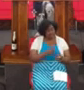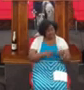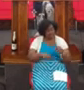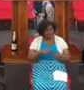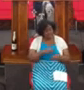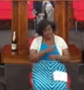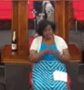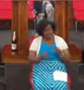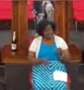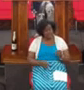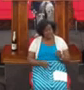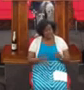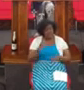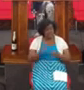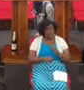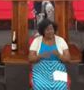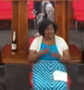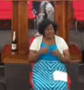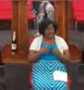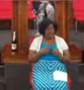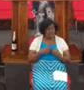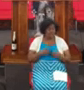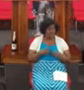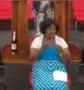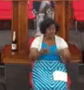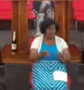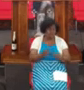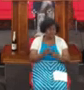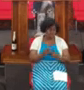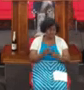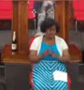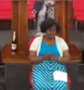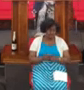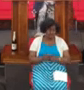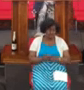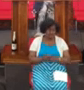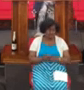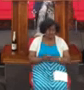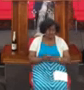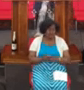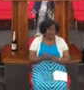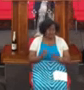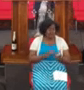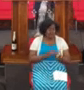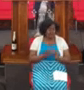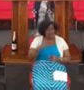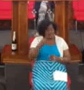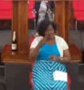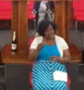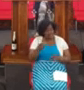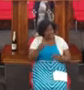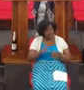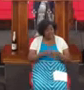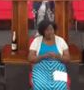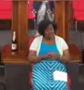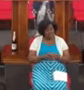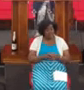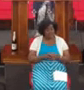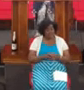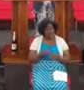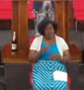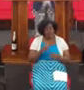end. So he had to draw the lifeline in this situation. The Bible said of the